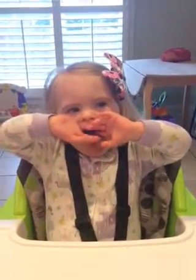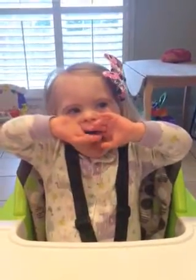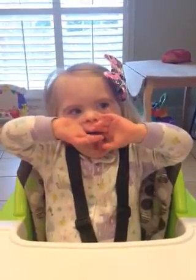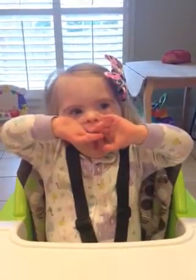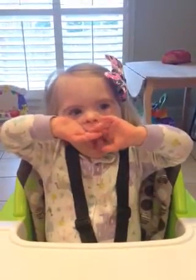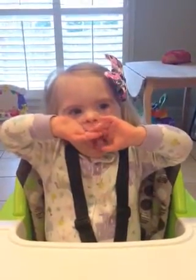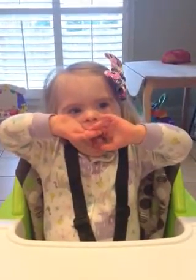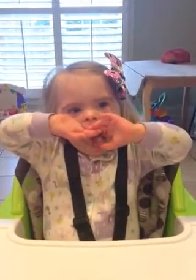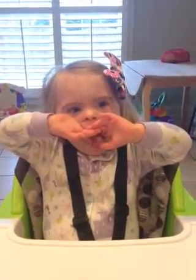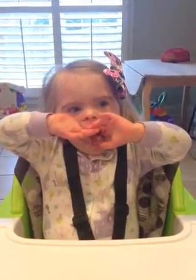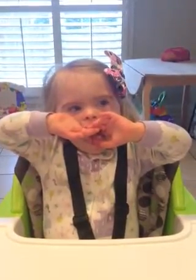Sing.